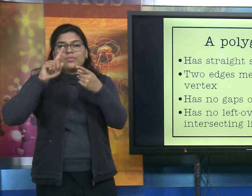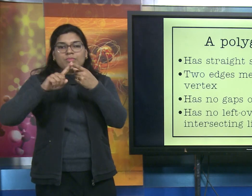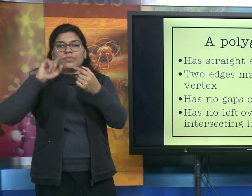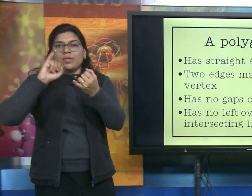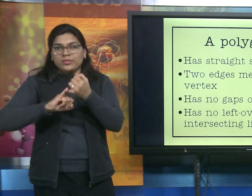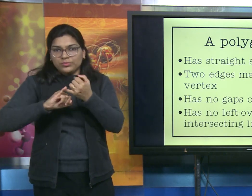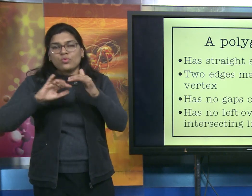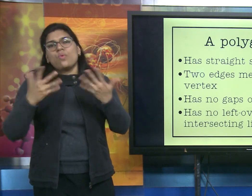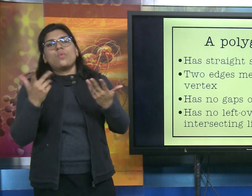and